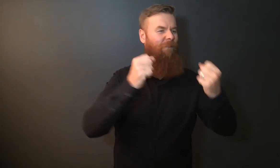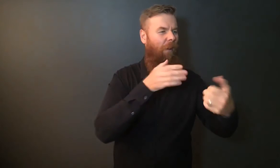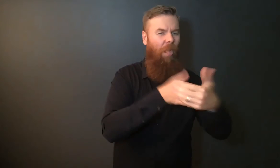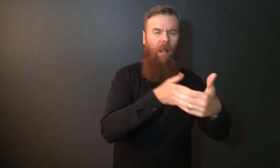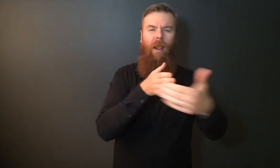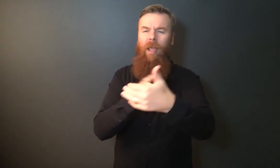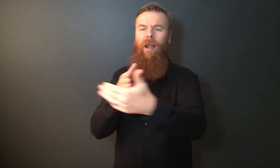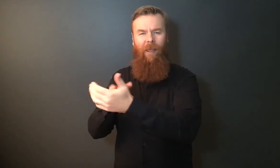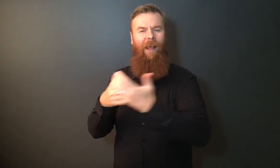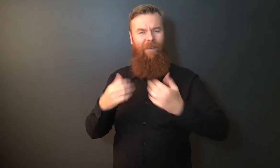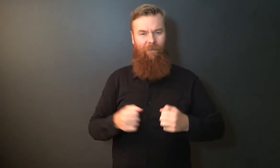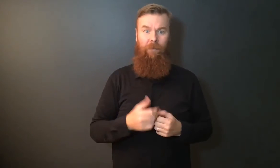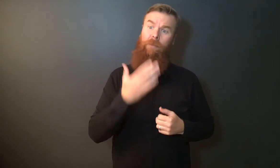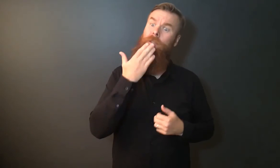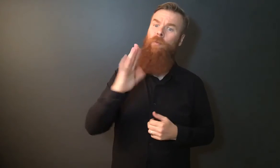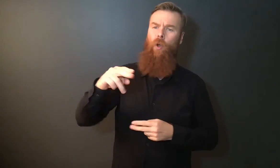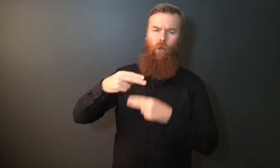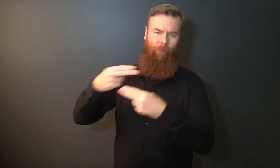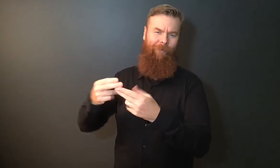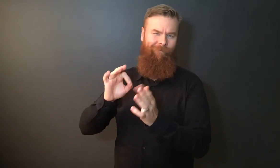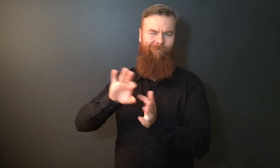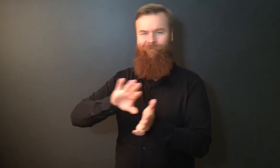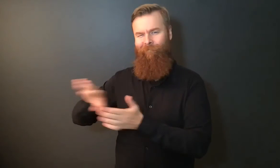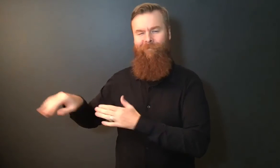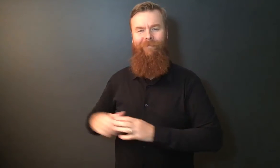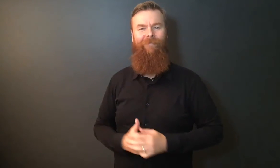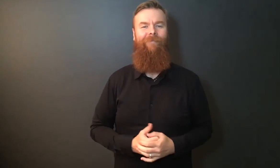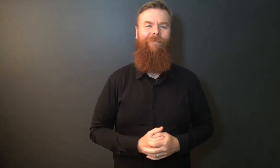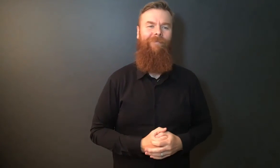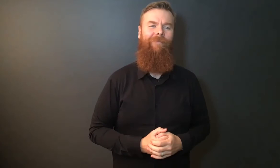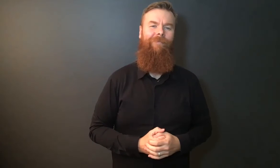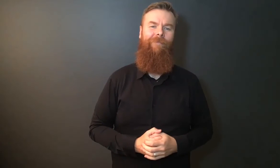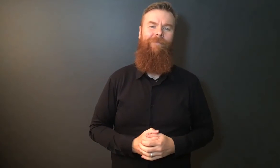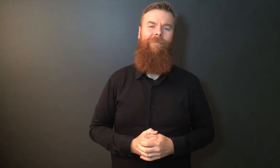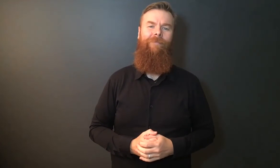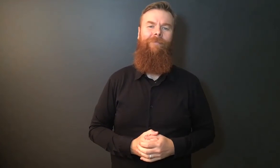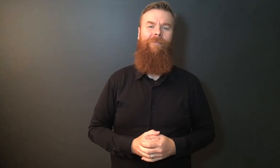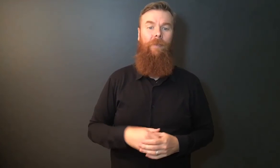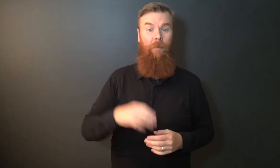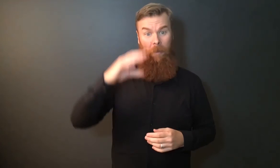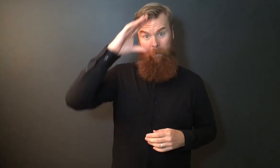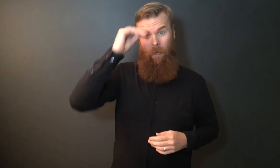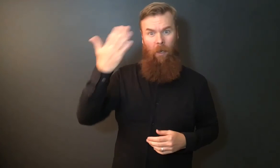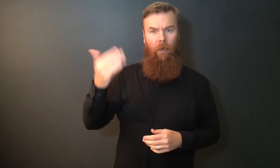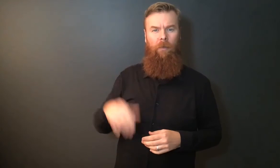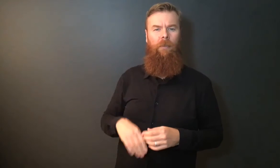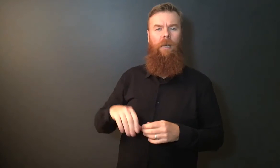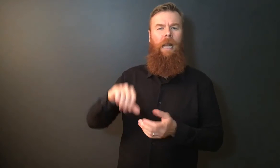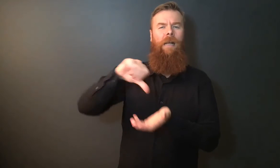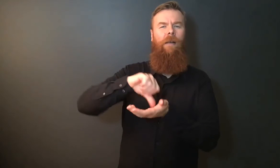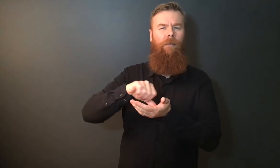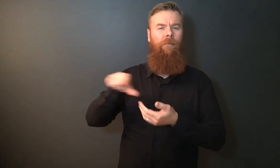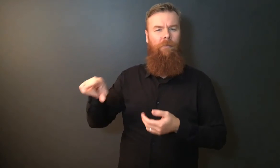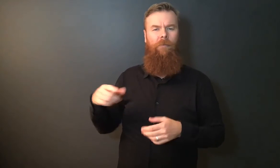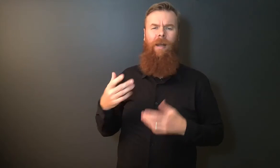this. Also, Mufaq from Iraq highlighted that many young activists not included in facilitation for